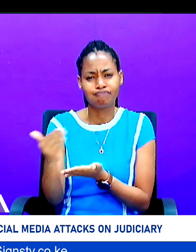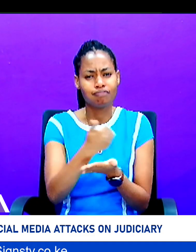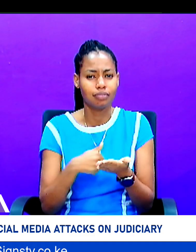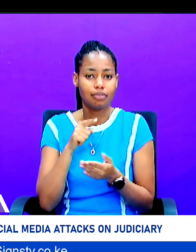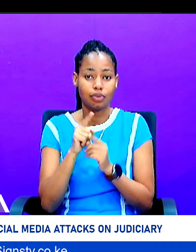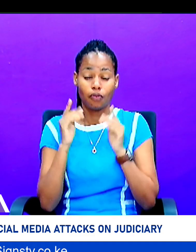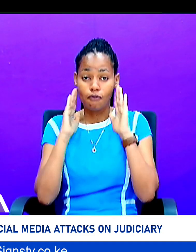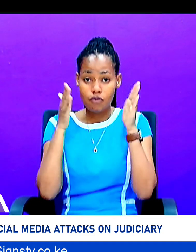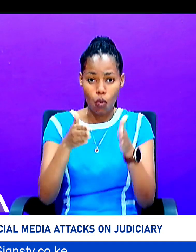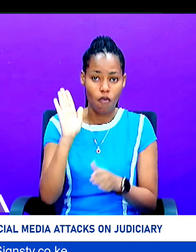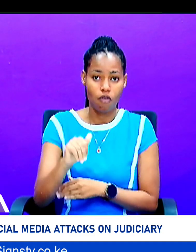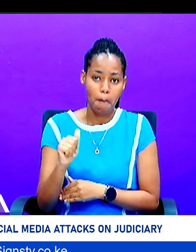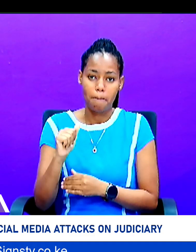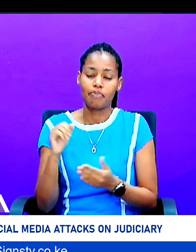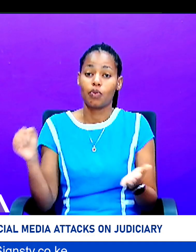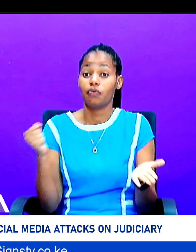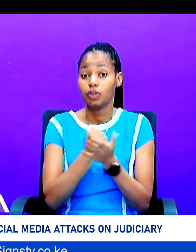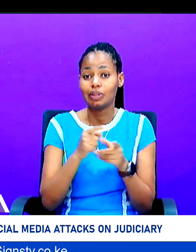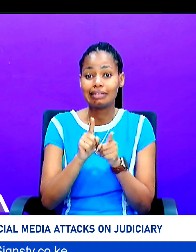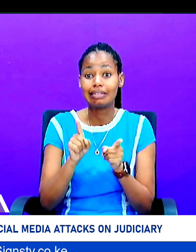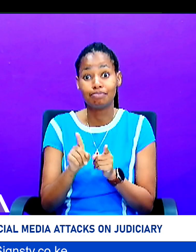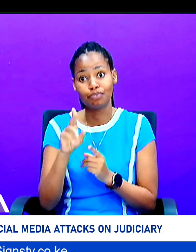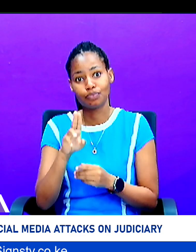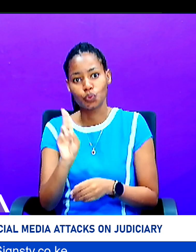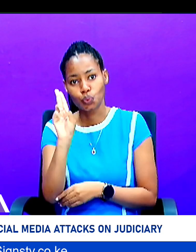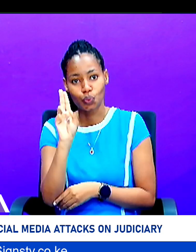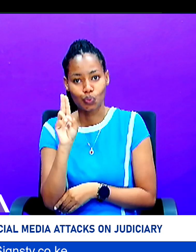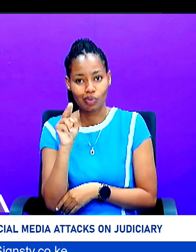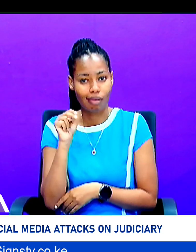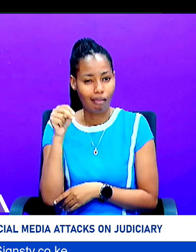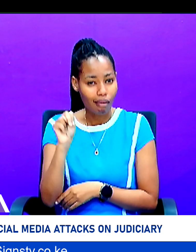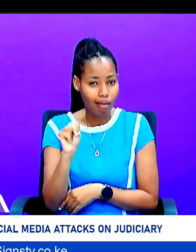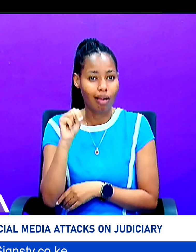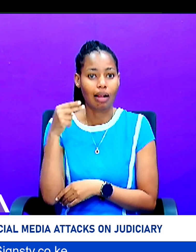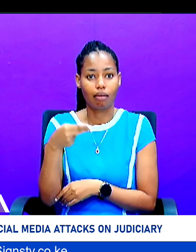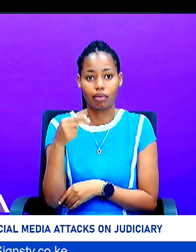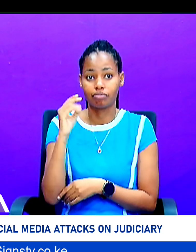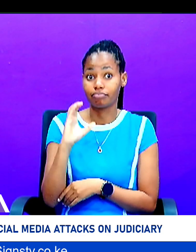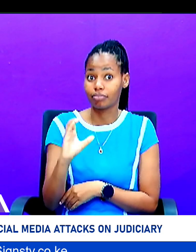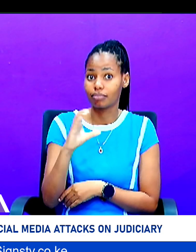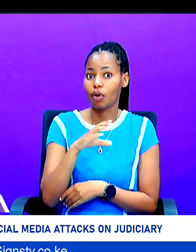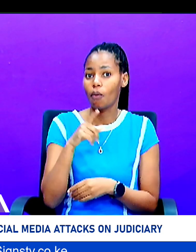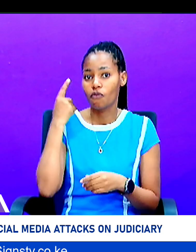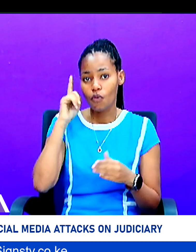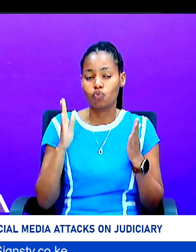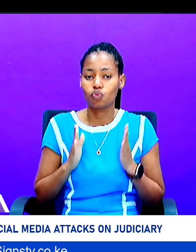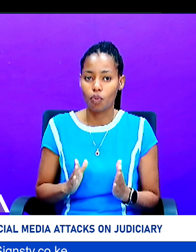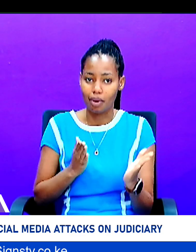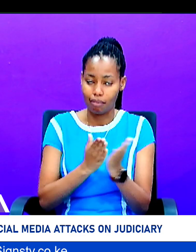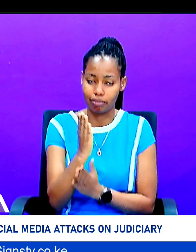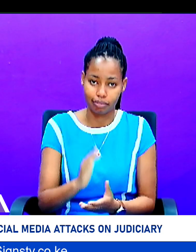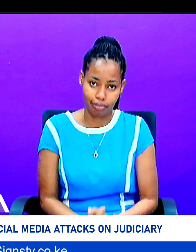judiciary has garnered attention from the Office of the United Nations High Court Commission for Human Rights.